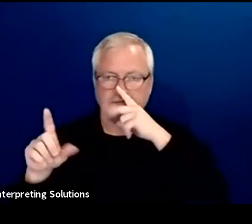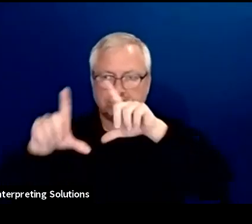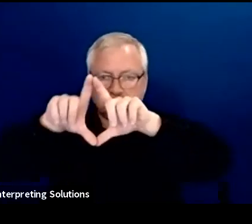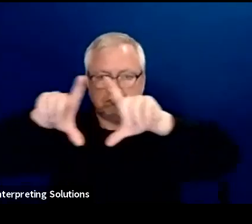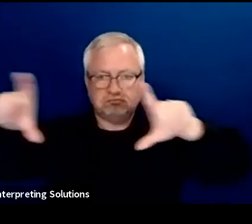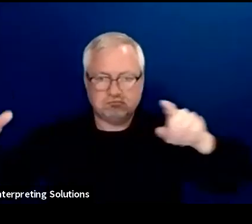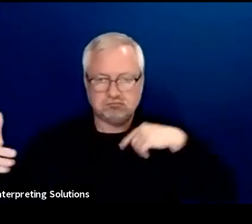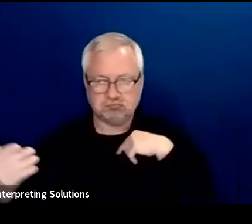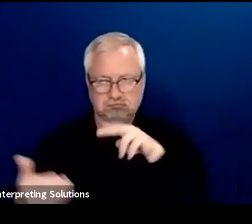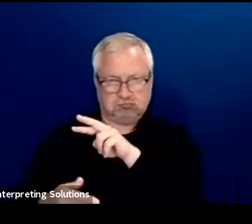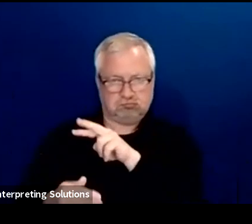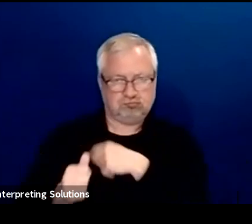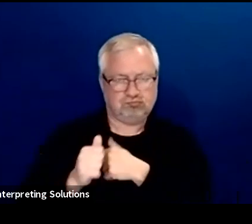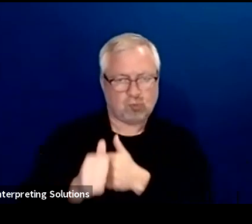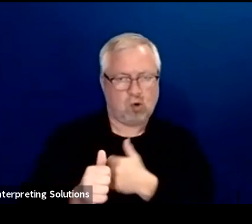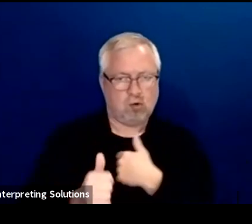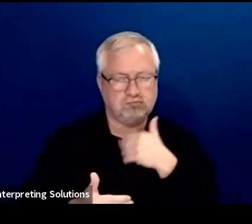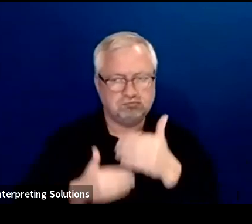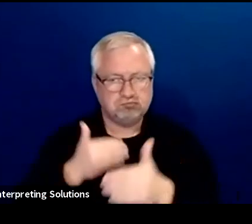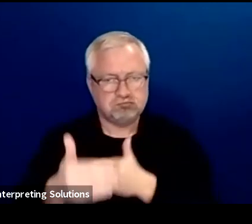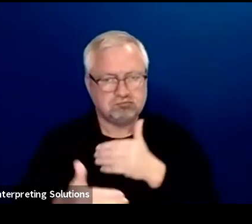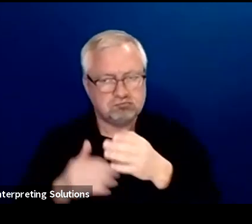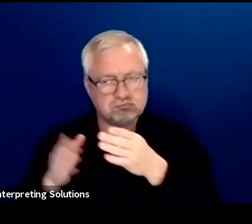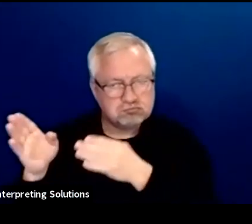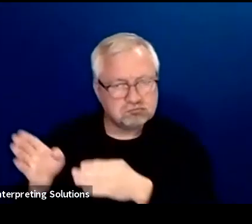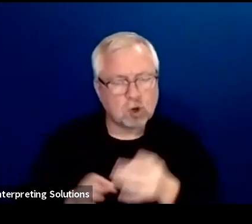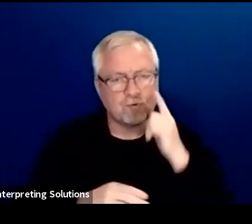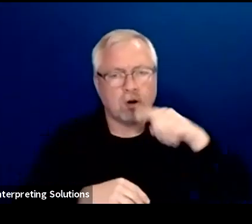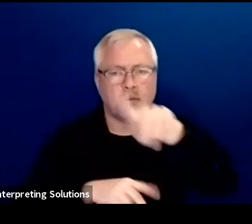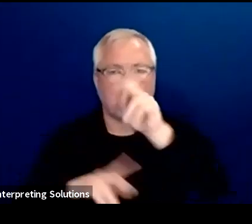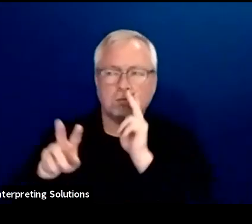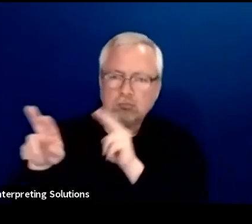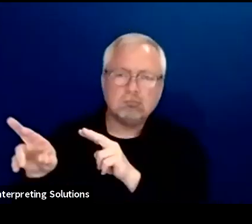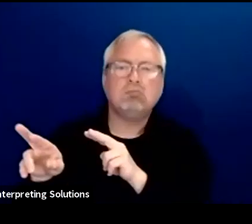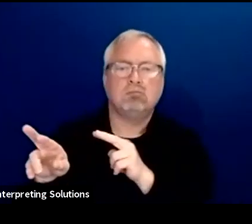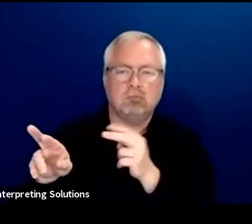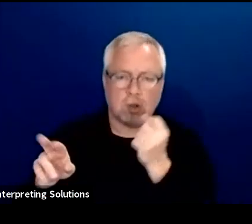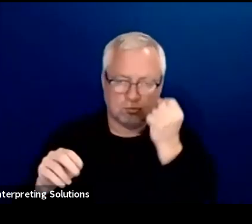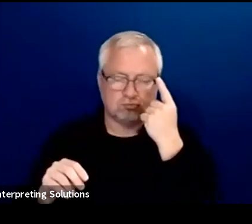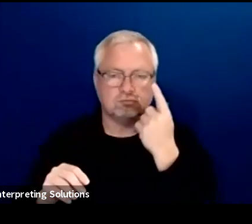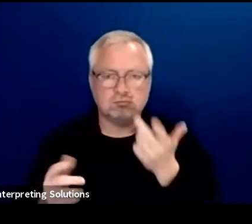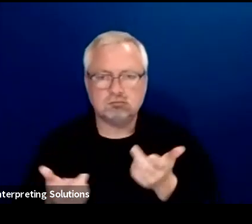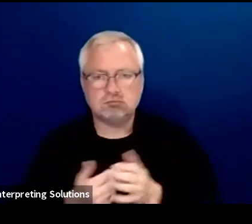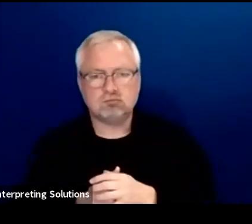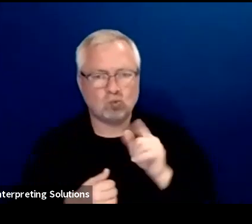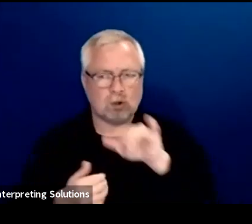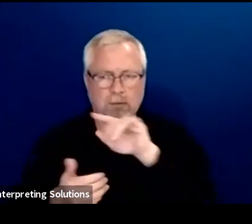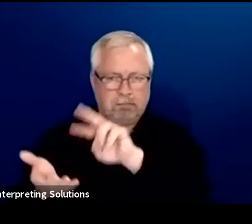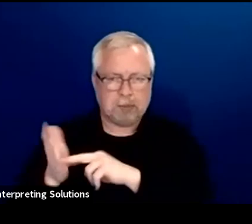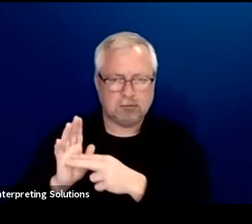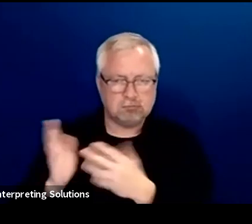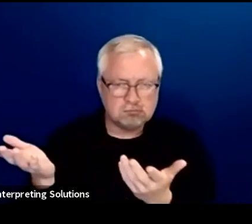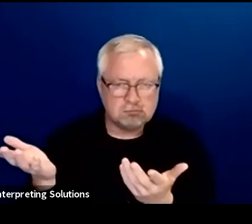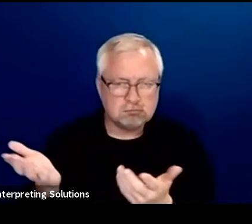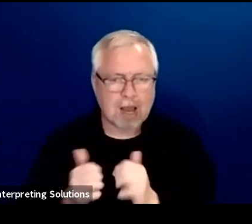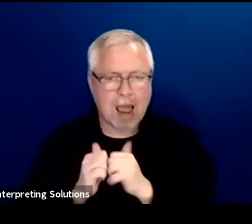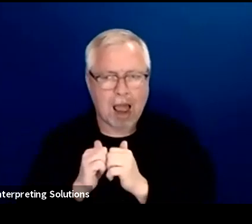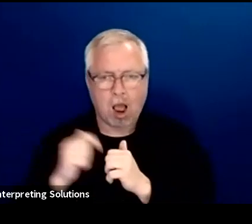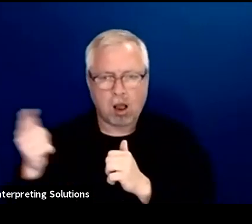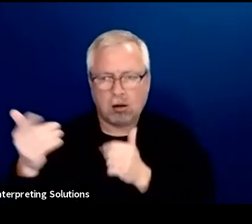to understand, you know, kind of what is in that pipeline and what kind of progress are we making toward closing